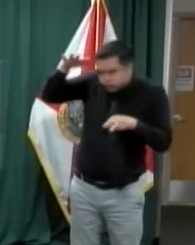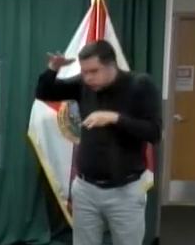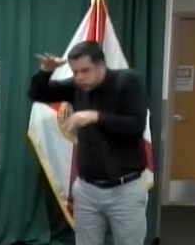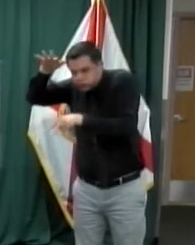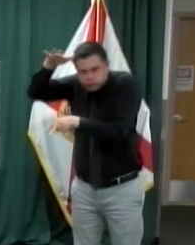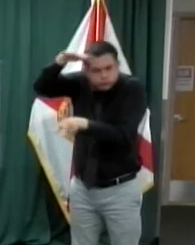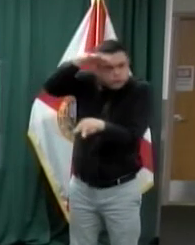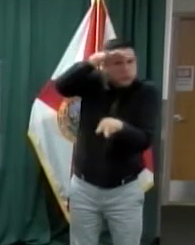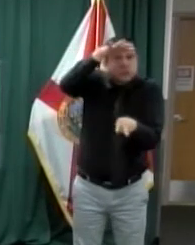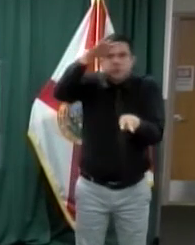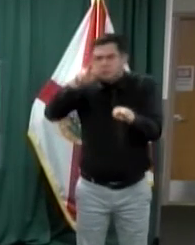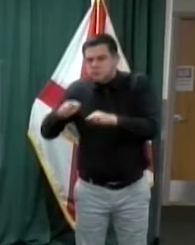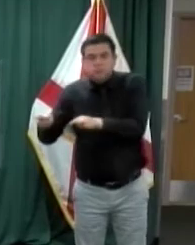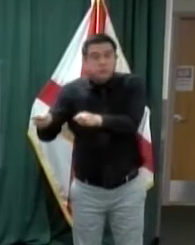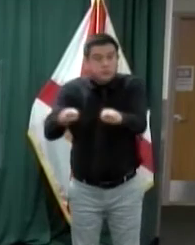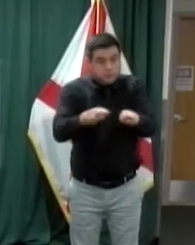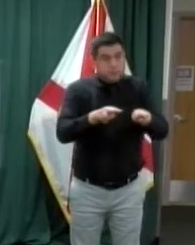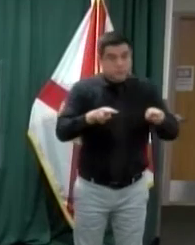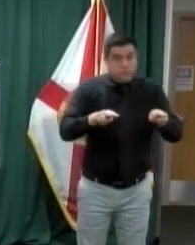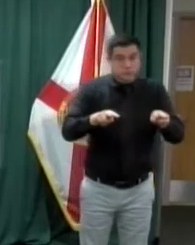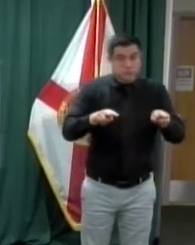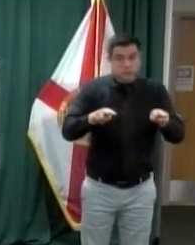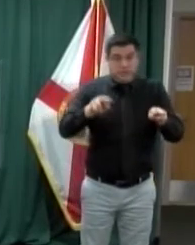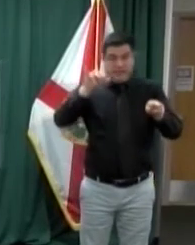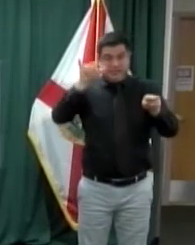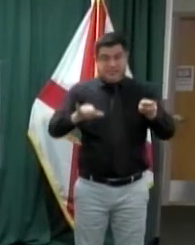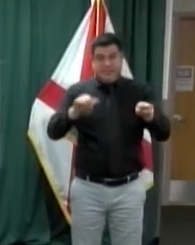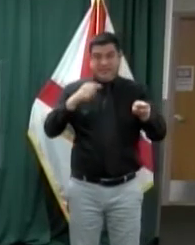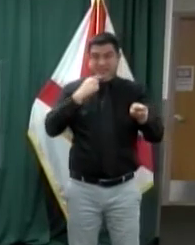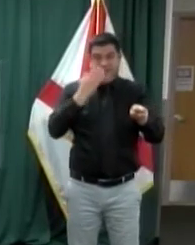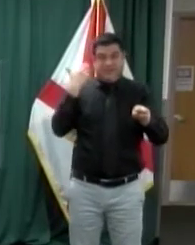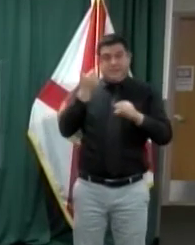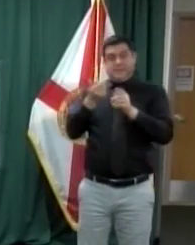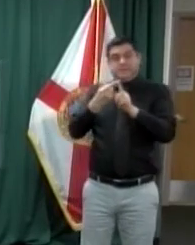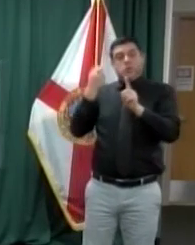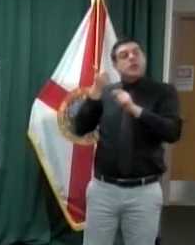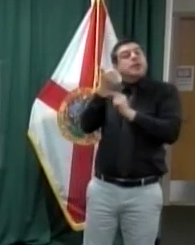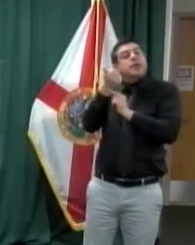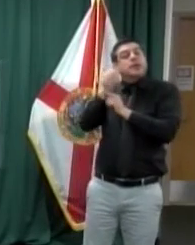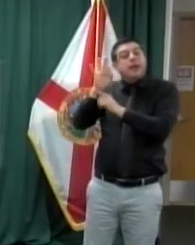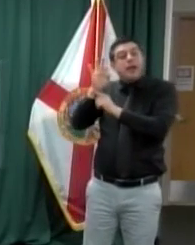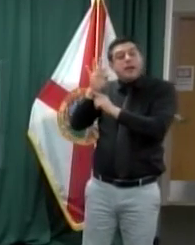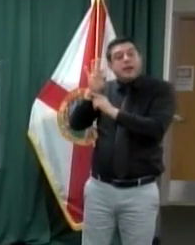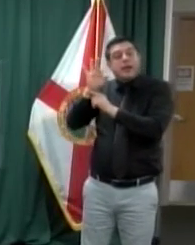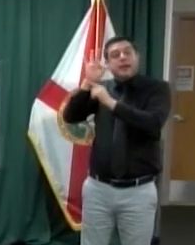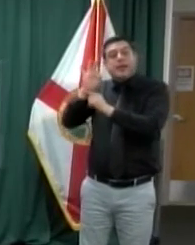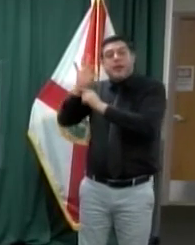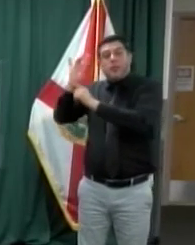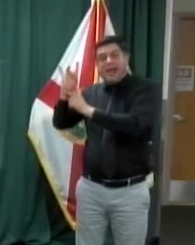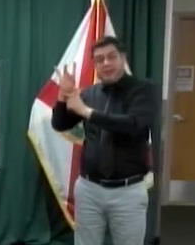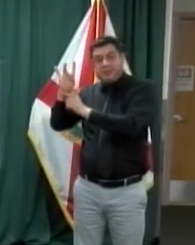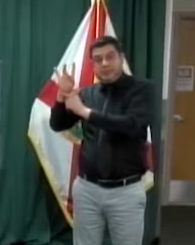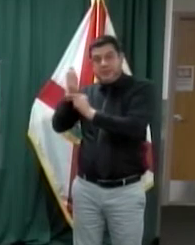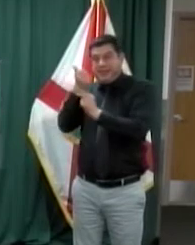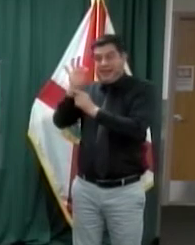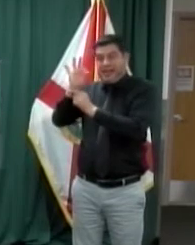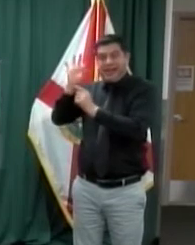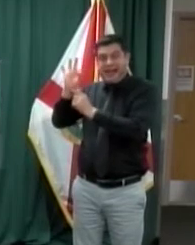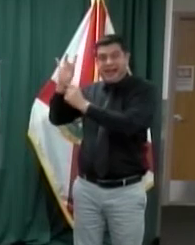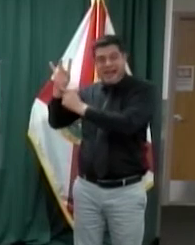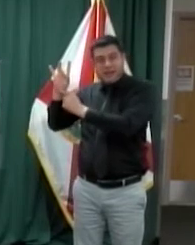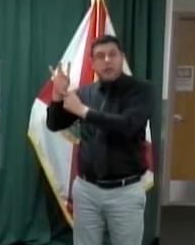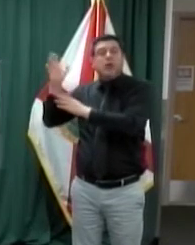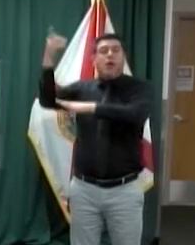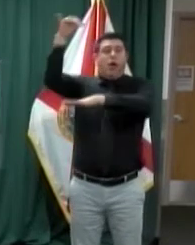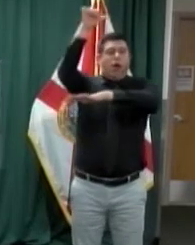to 1998's tornado on the radar, which was an EF2 tornado. Luckily, it looks like this particular